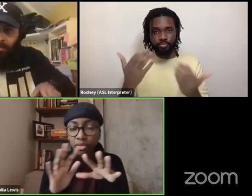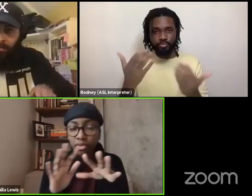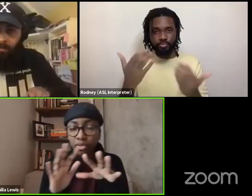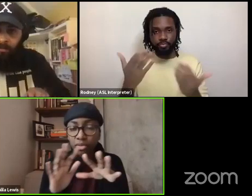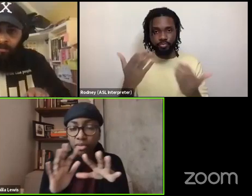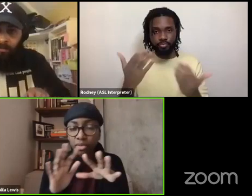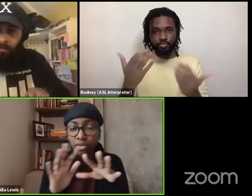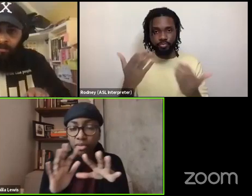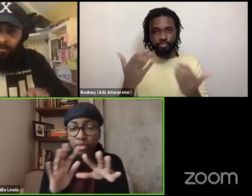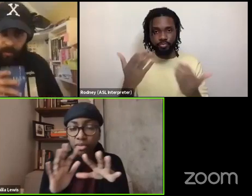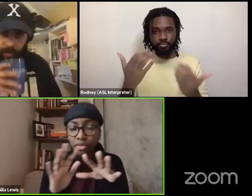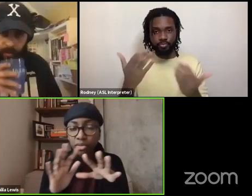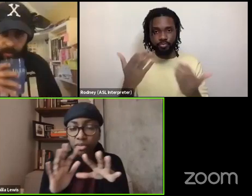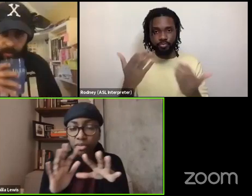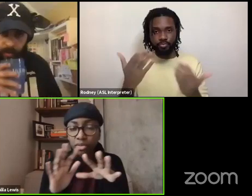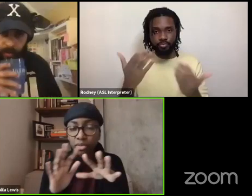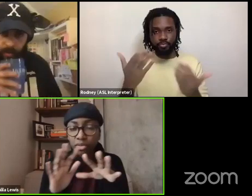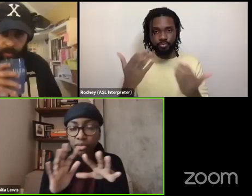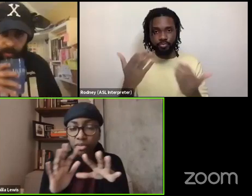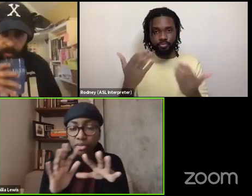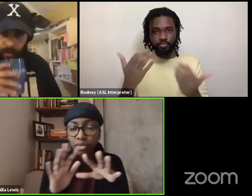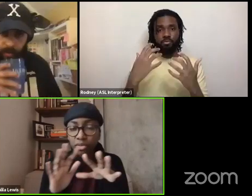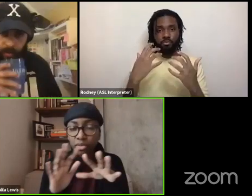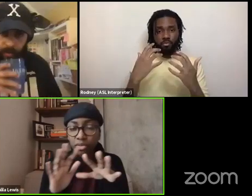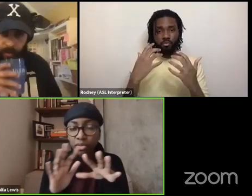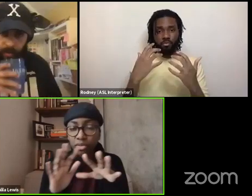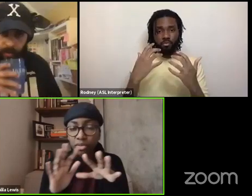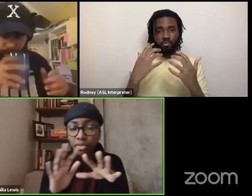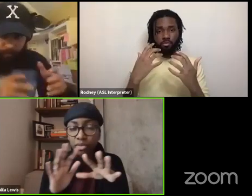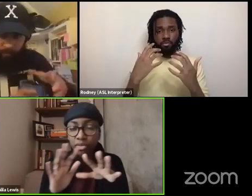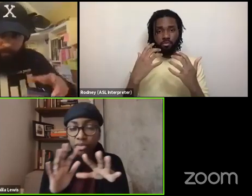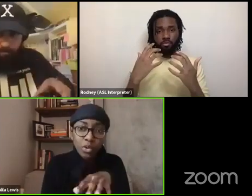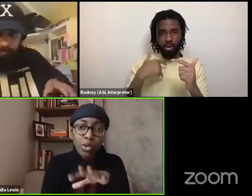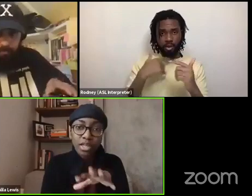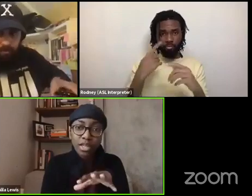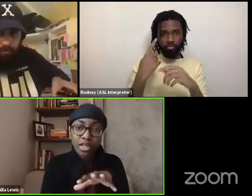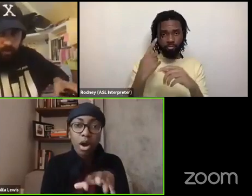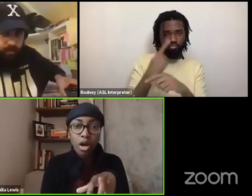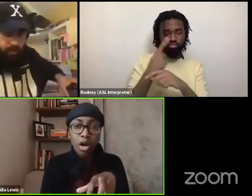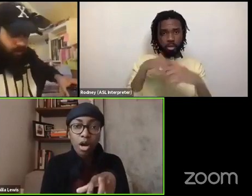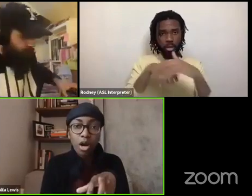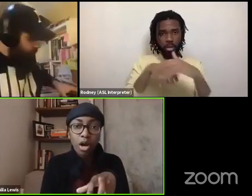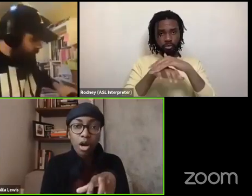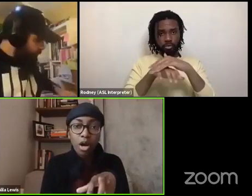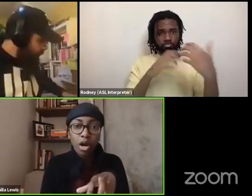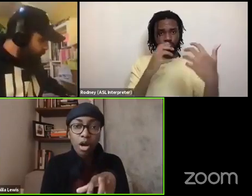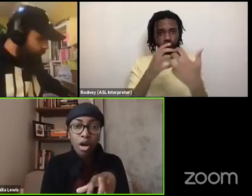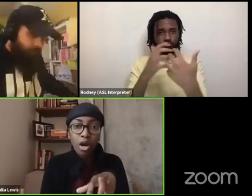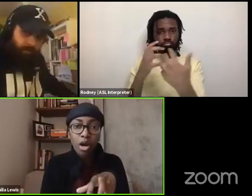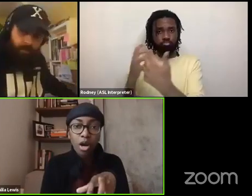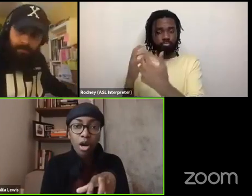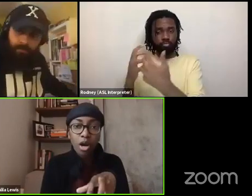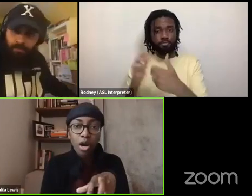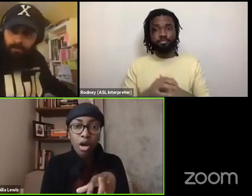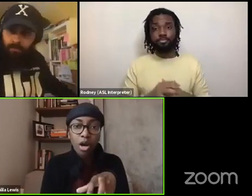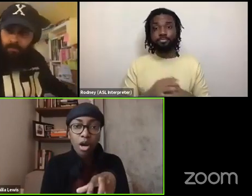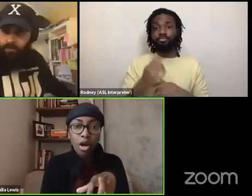the appropriate access that's necessary. Tonight we're working hard to ensure that